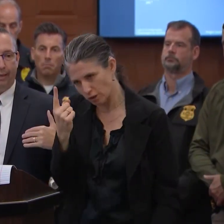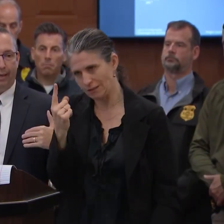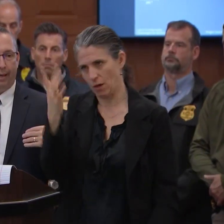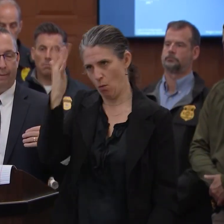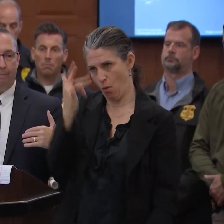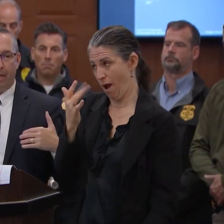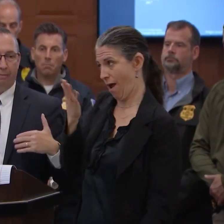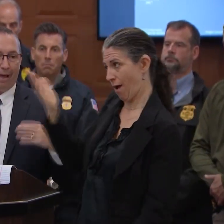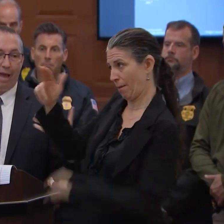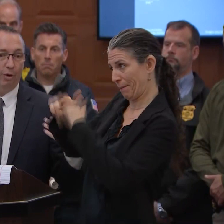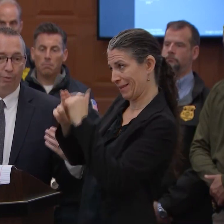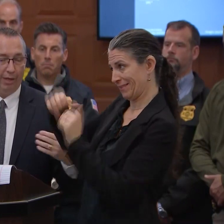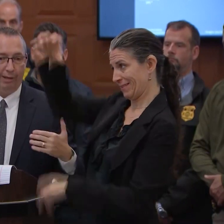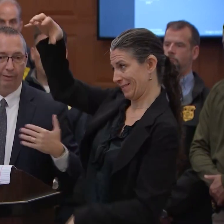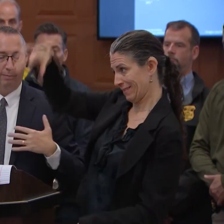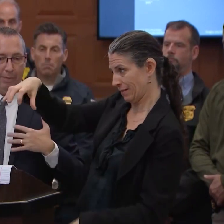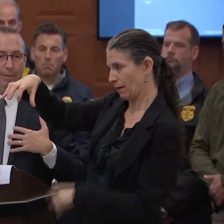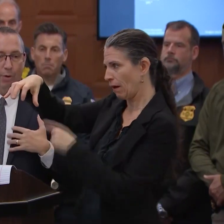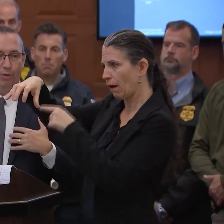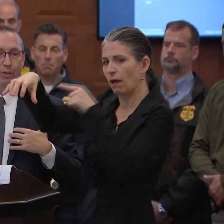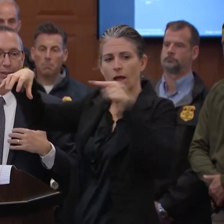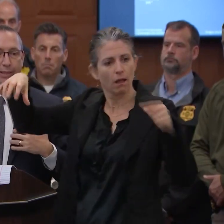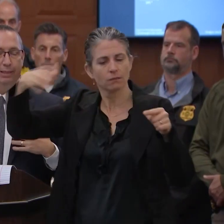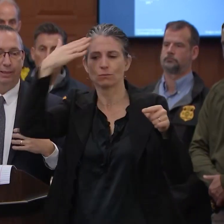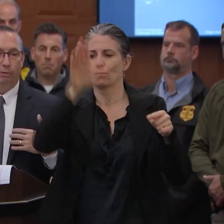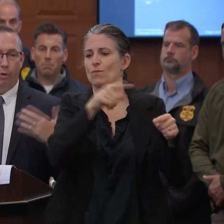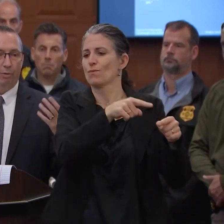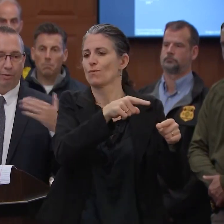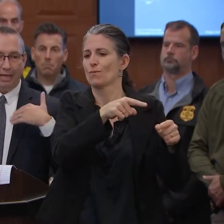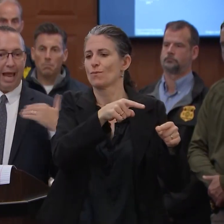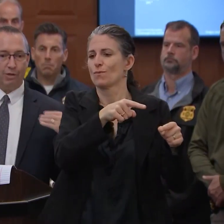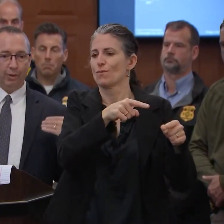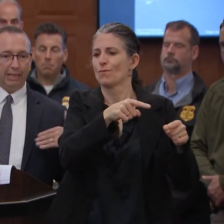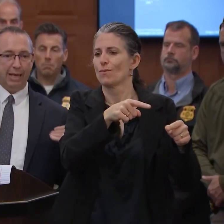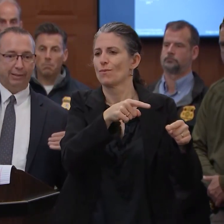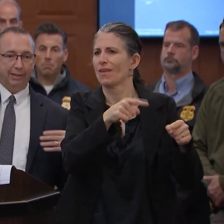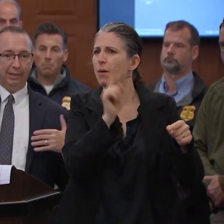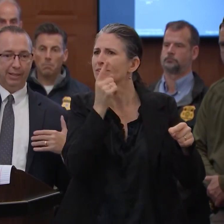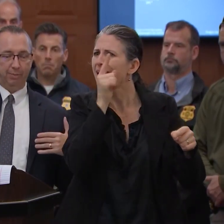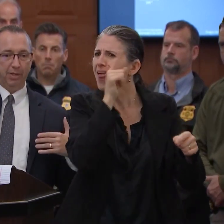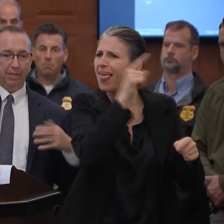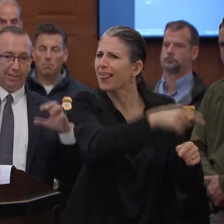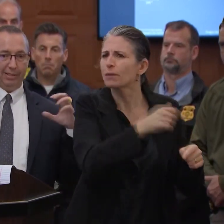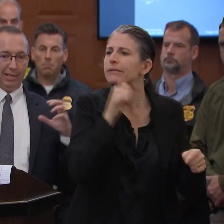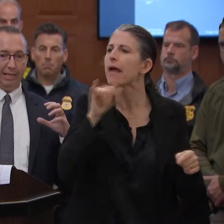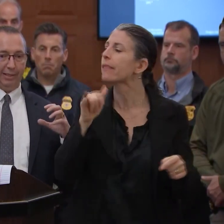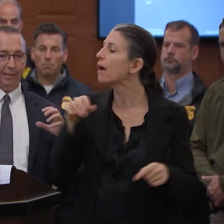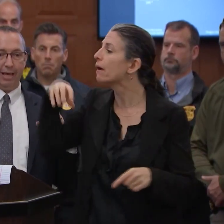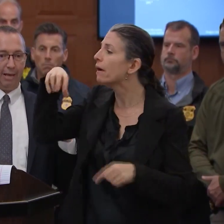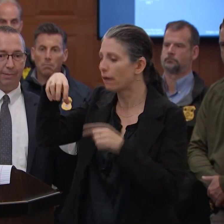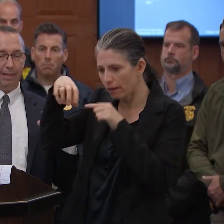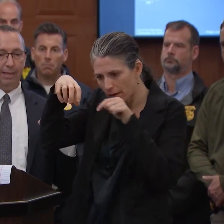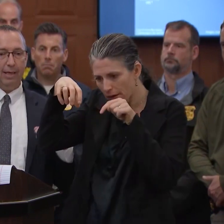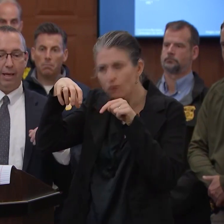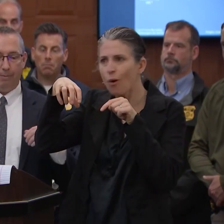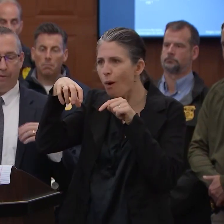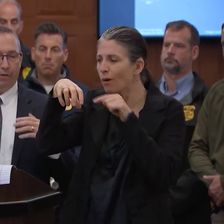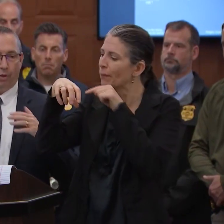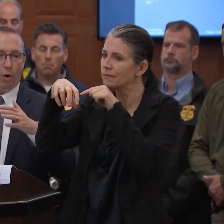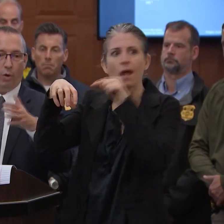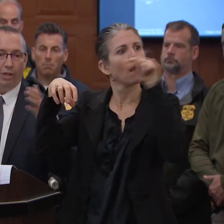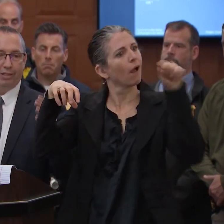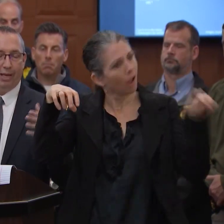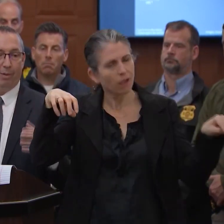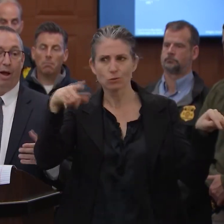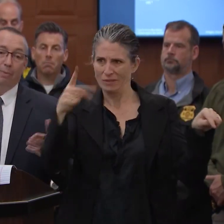lot that I don't think, me personally, would have naturally connected, that this business is connected to that. If